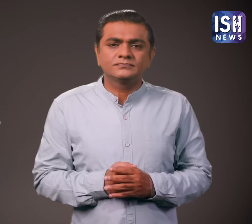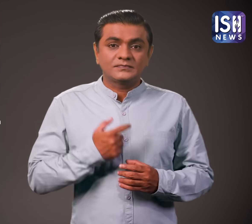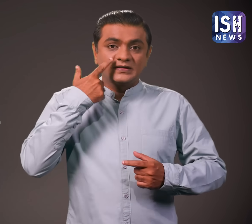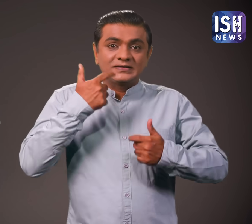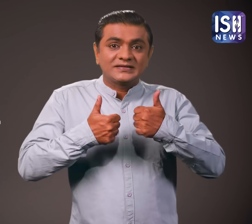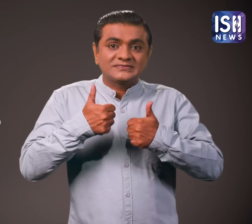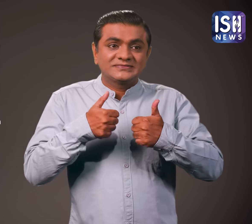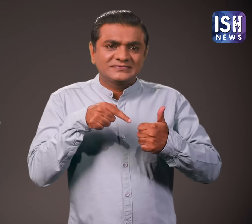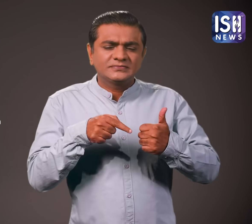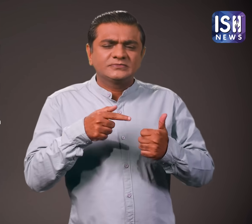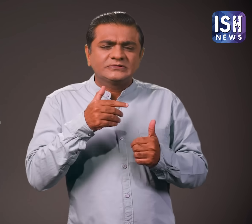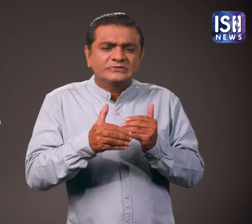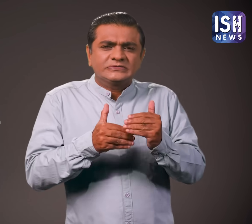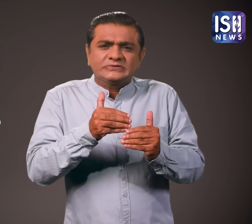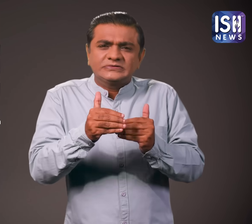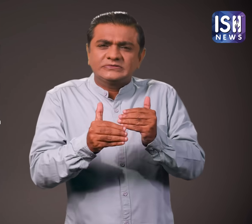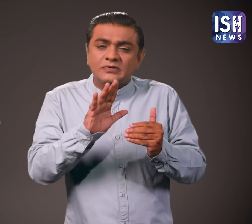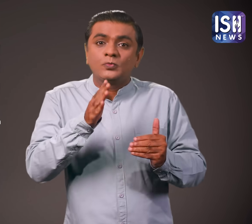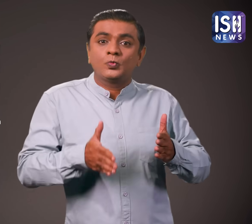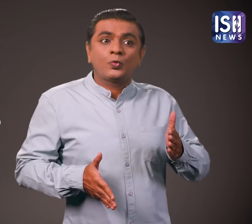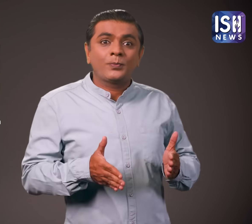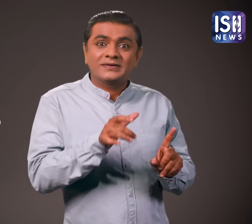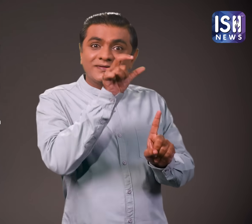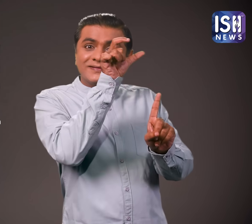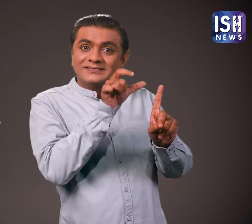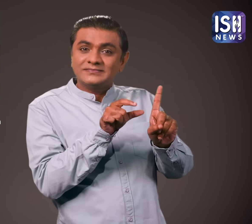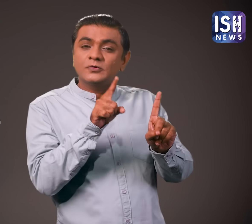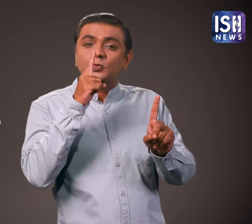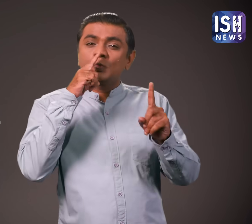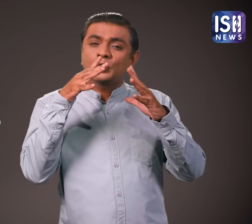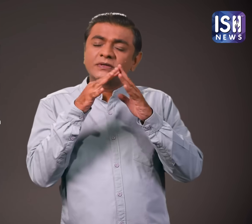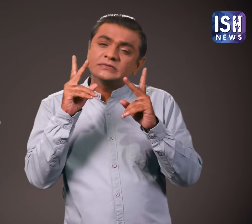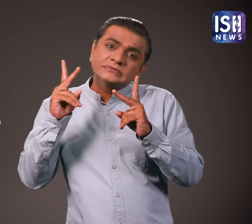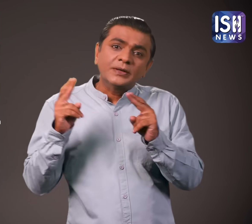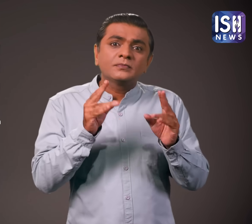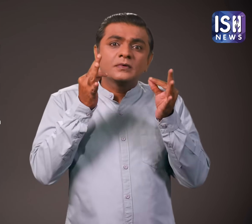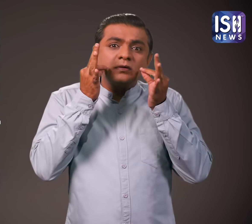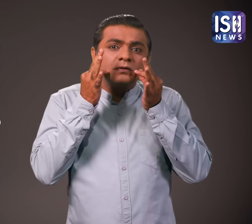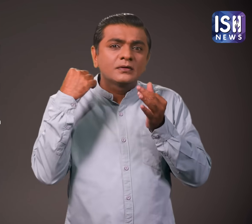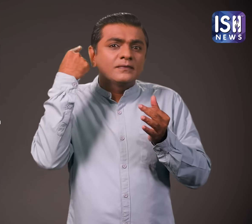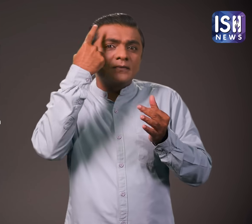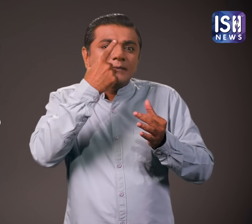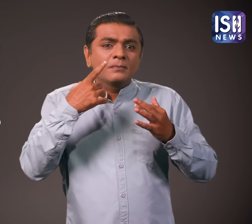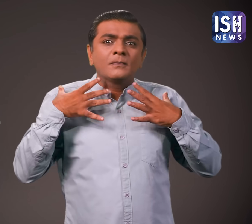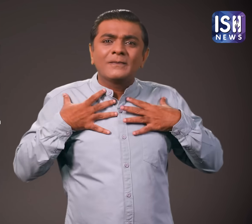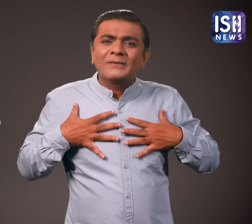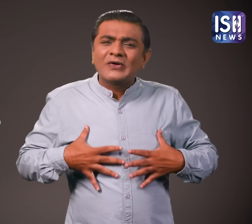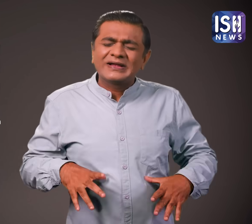Currently, it is in testing phase. The robot is designed in a human-like form and is exactly the same as a woman's body.